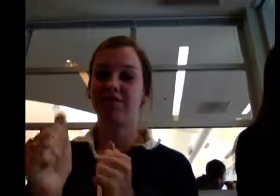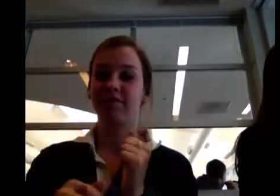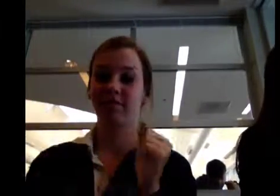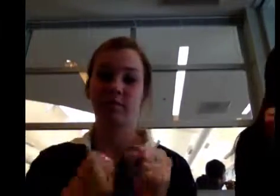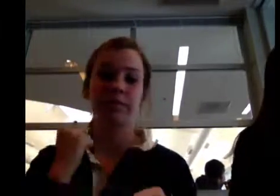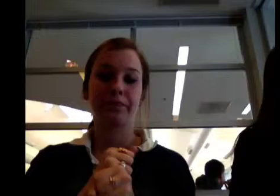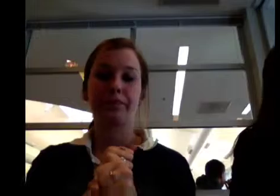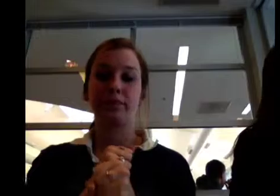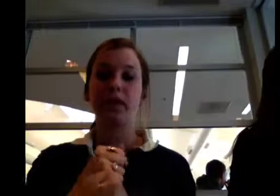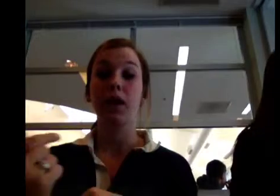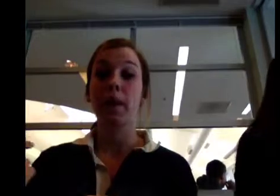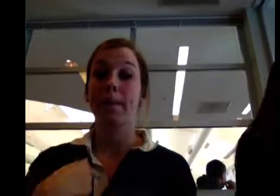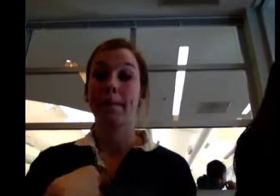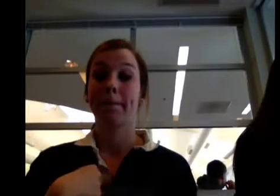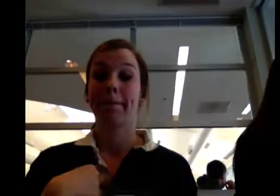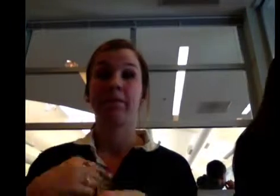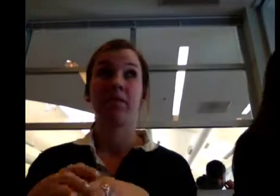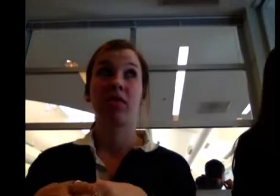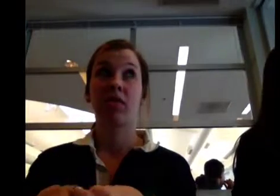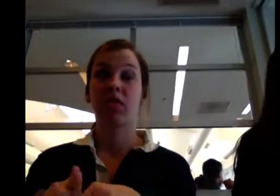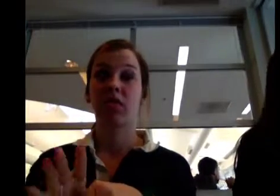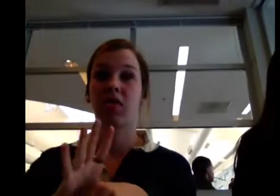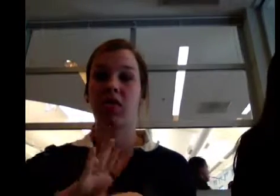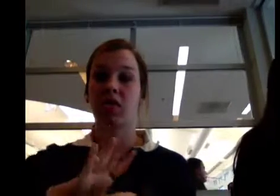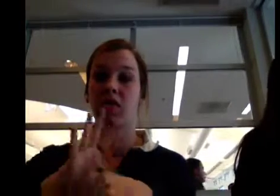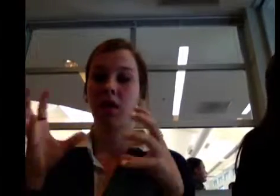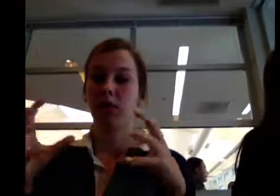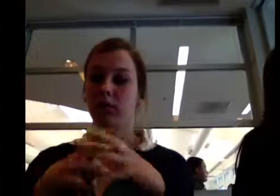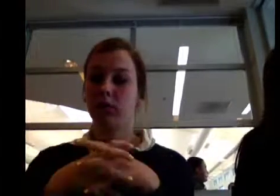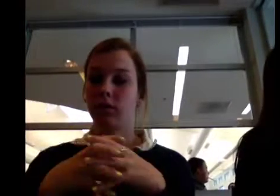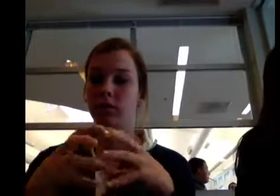I did help you. You didn't do it that way. You're not doing it the same way I am.